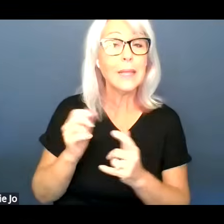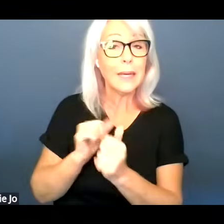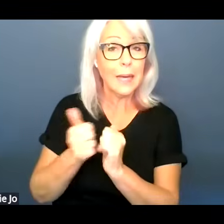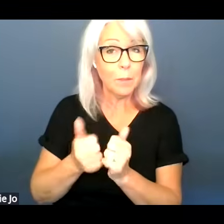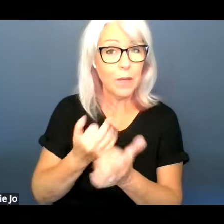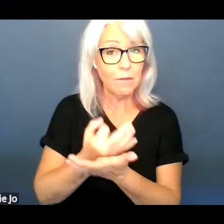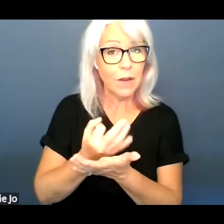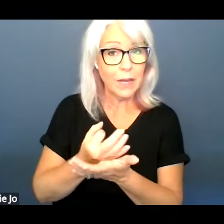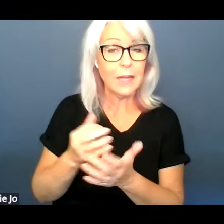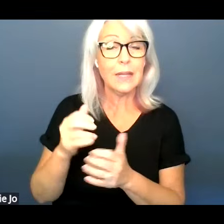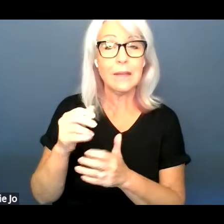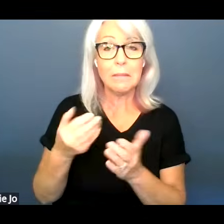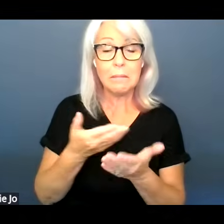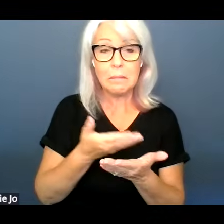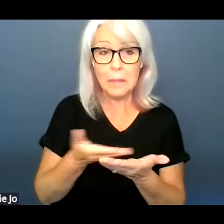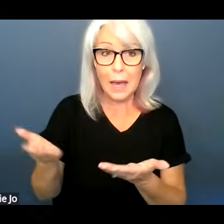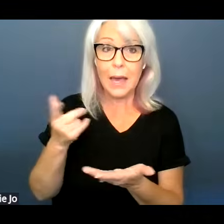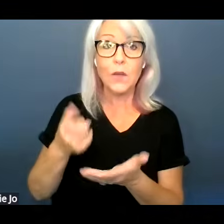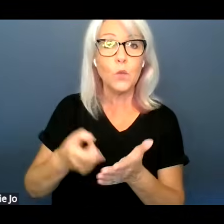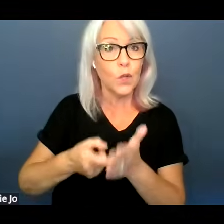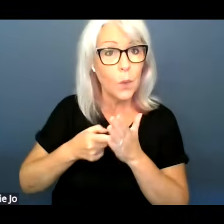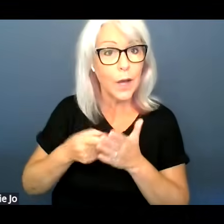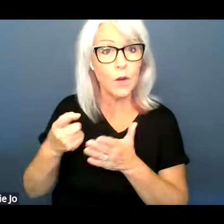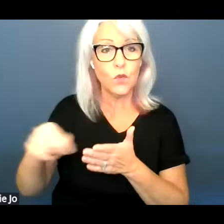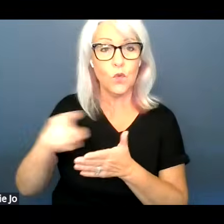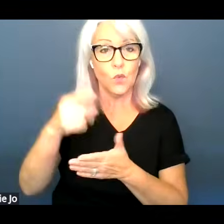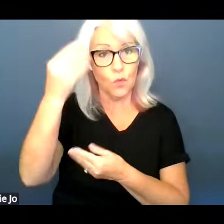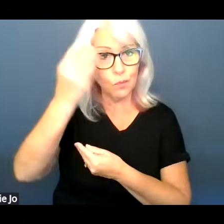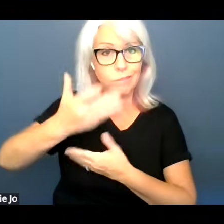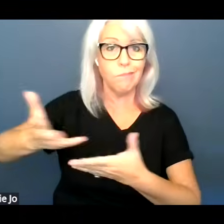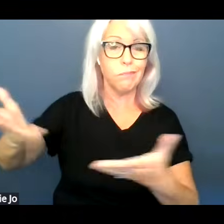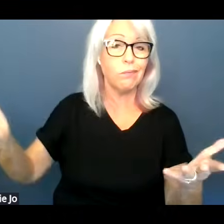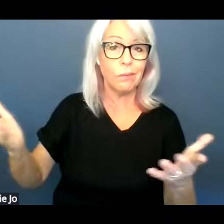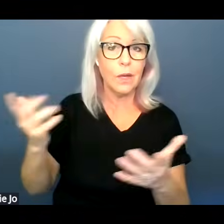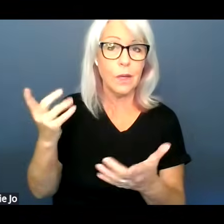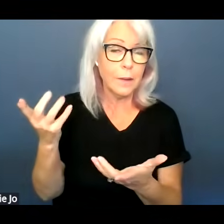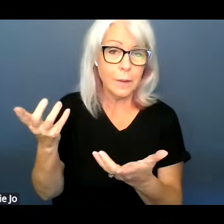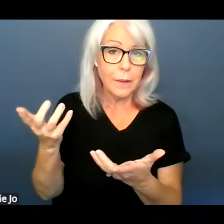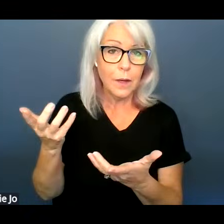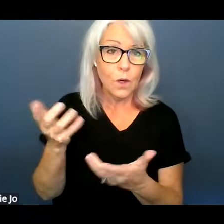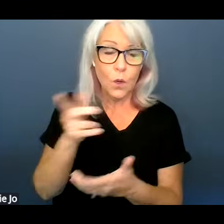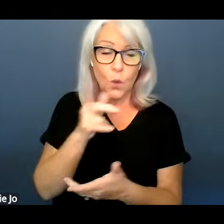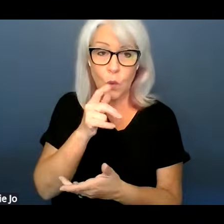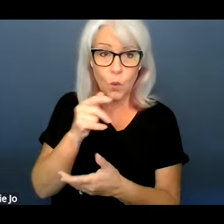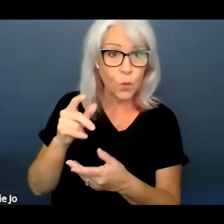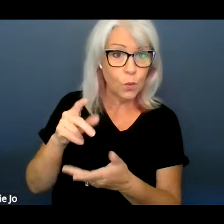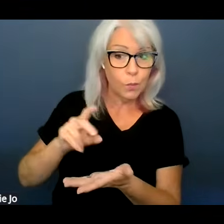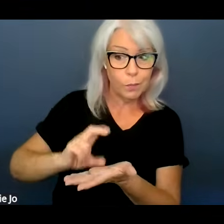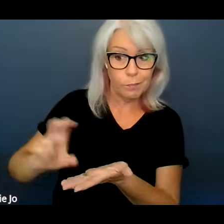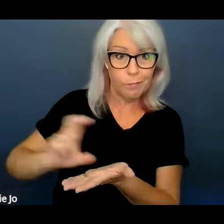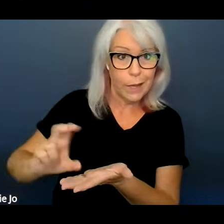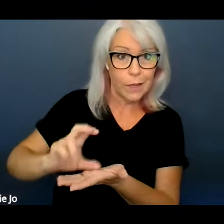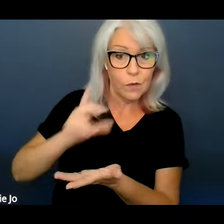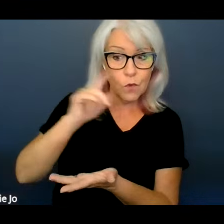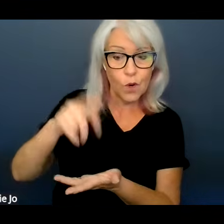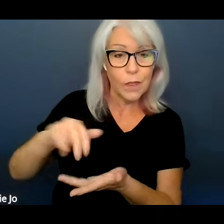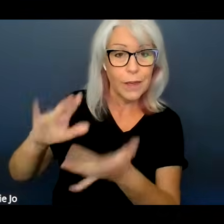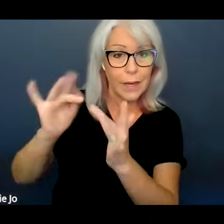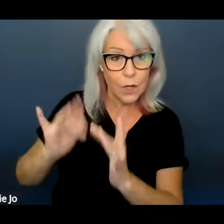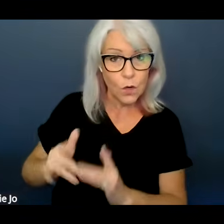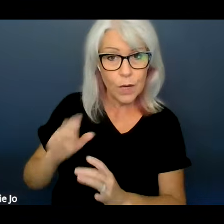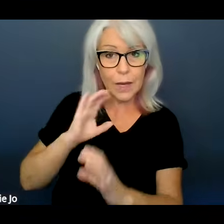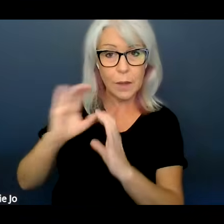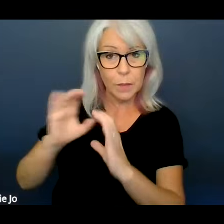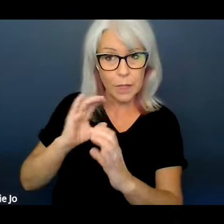communications, generally. There's nothing in there because it's an old act, it hasn't been amended very much. There's nothing in there in that section about internet